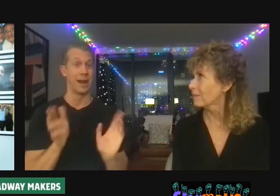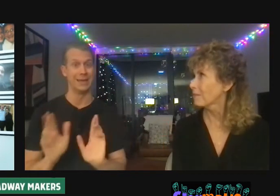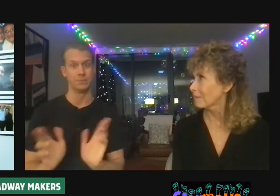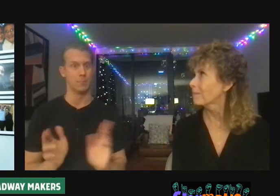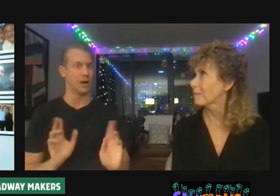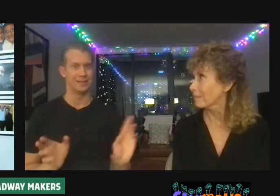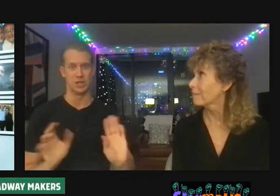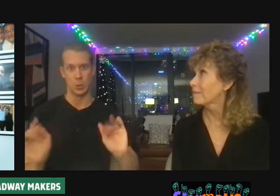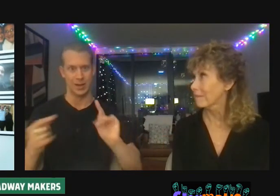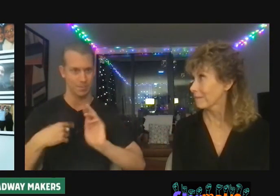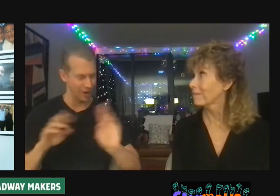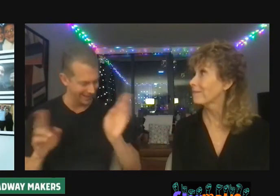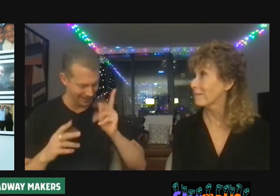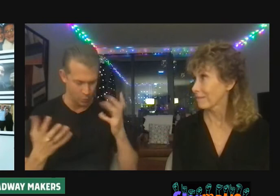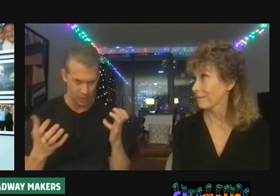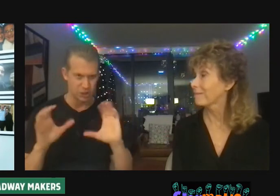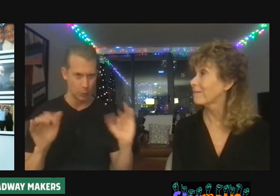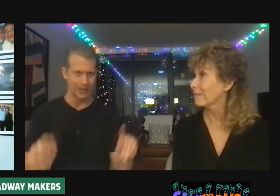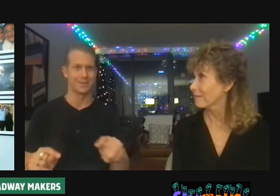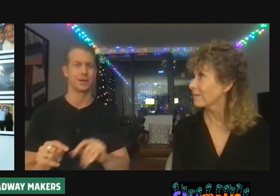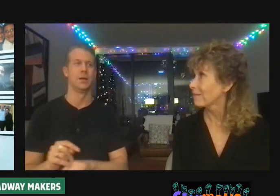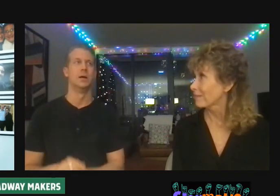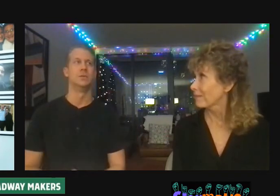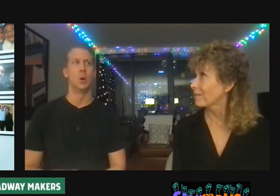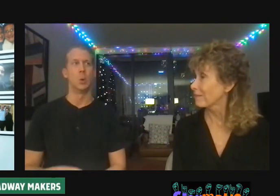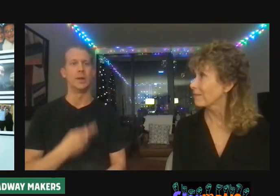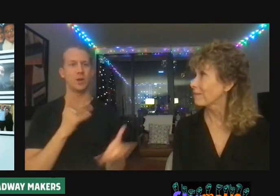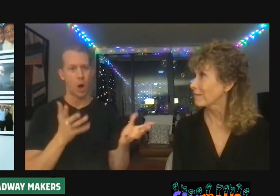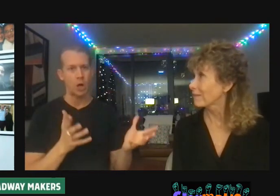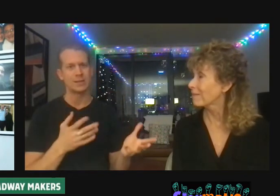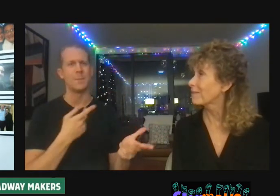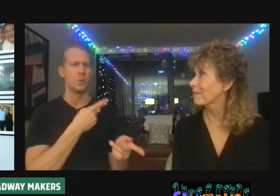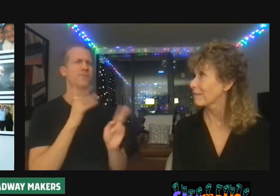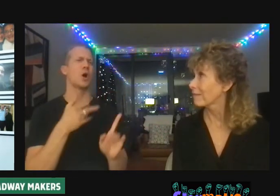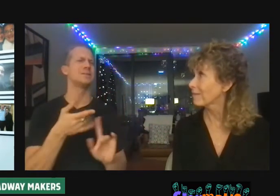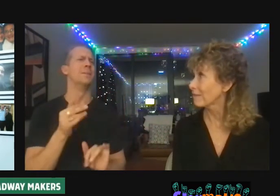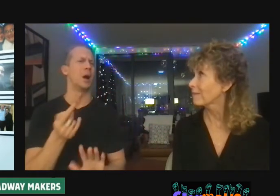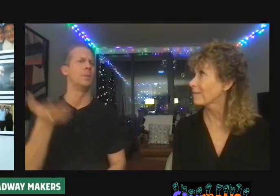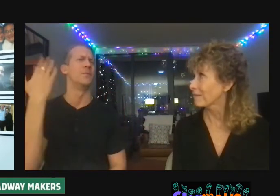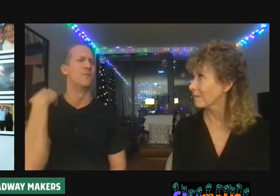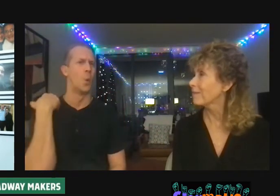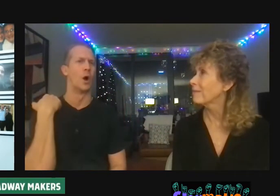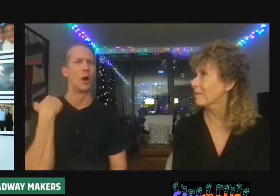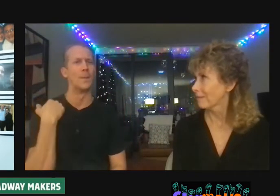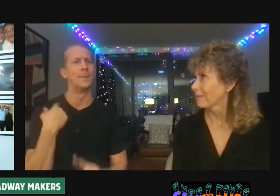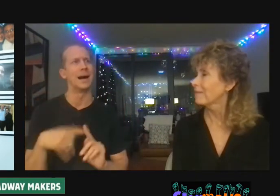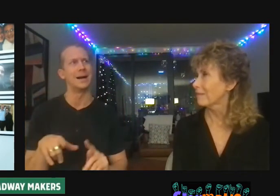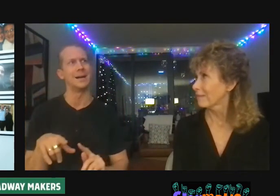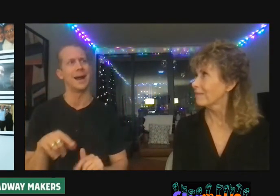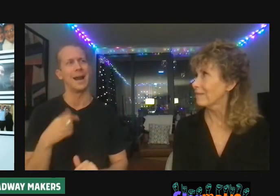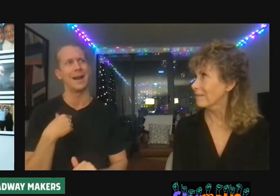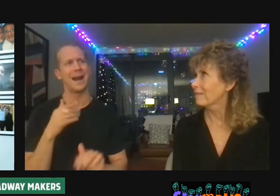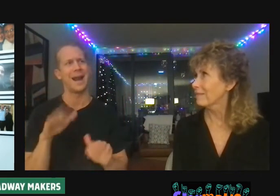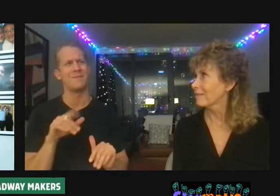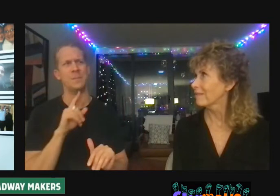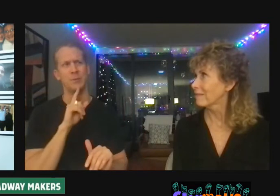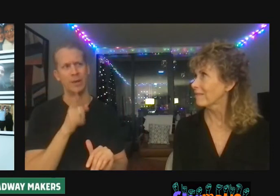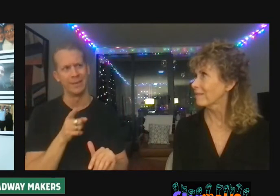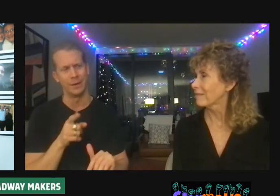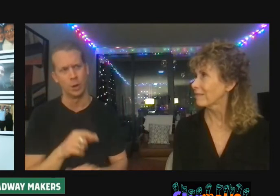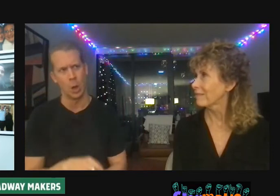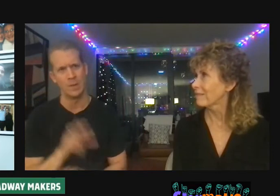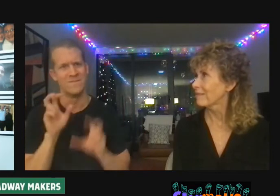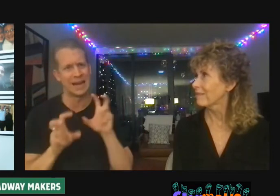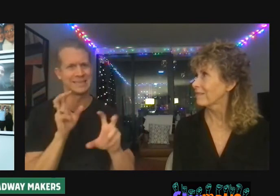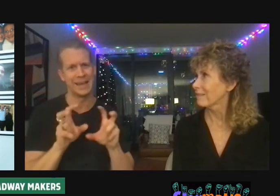Joanne, I'm ready. I'm ready to do it. I'm ready. I want to do it. So we talked. I mean, we've talked about it before, but I haven't been